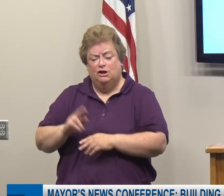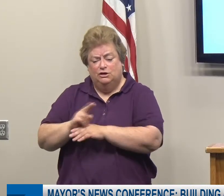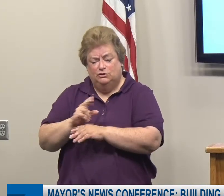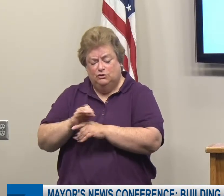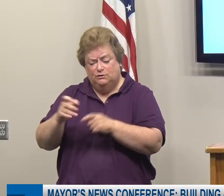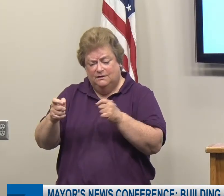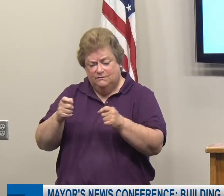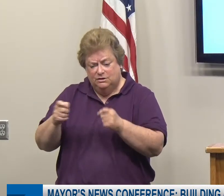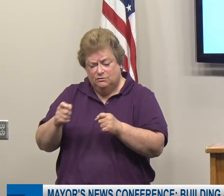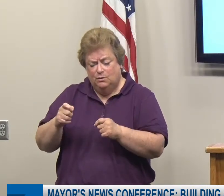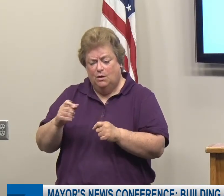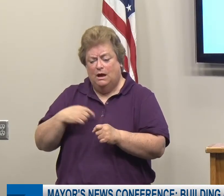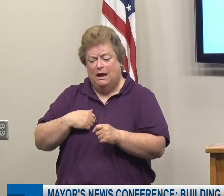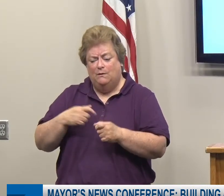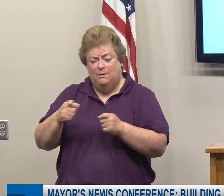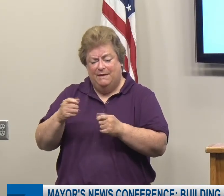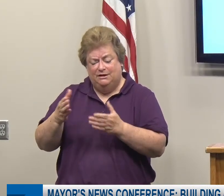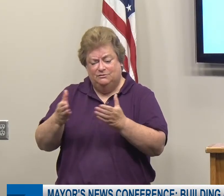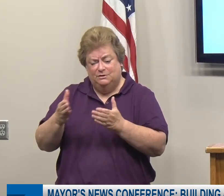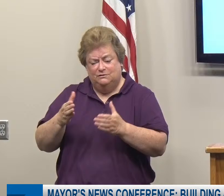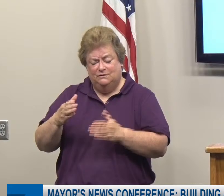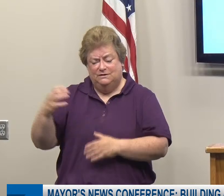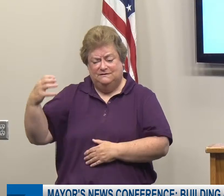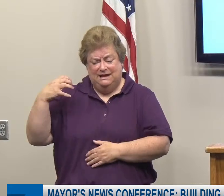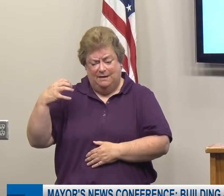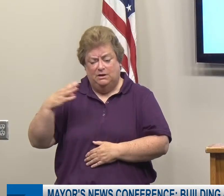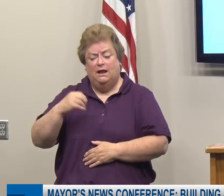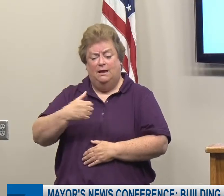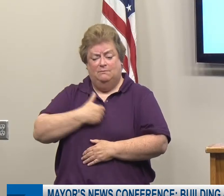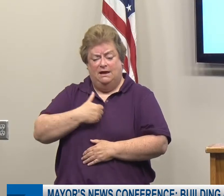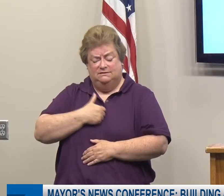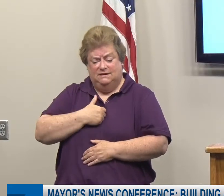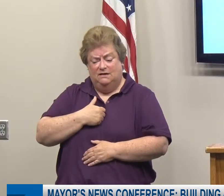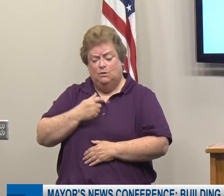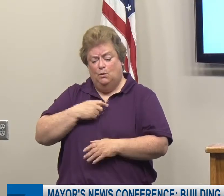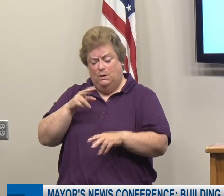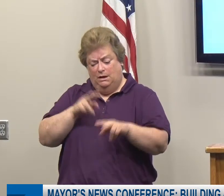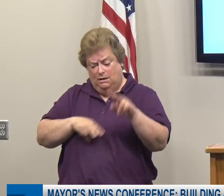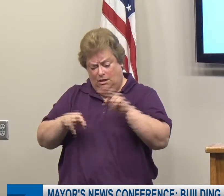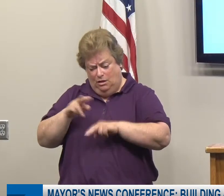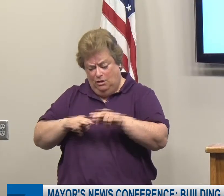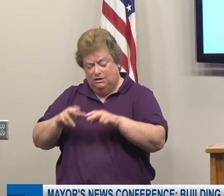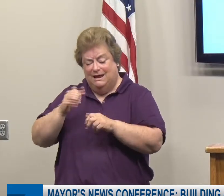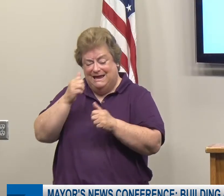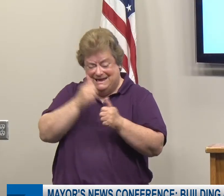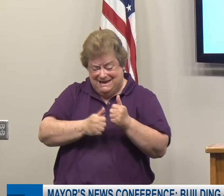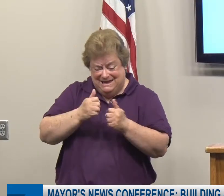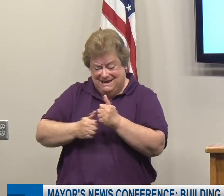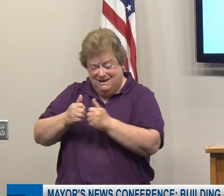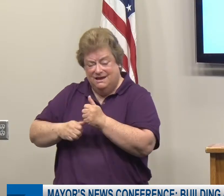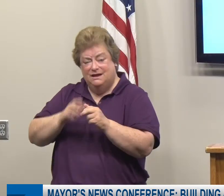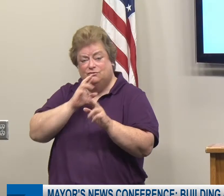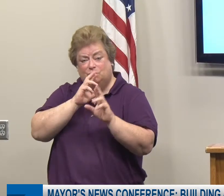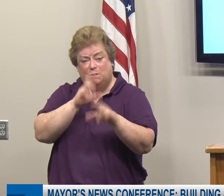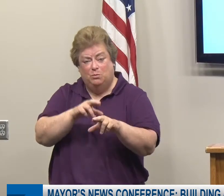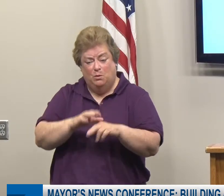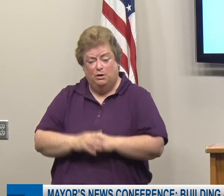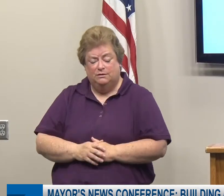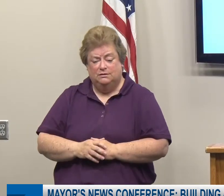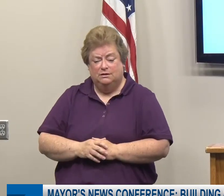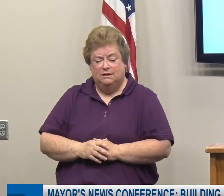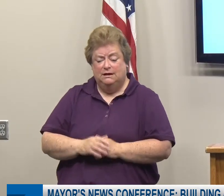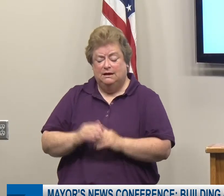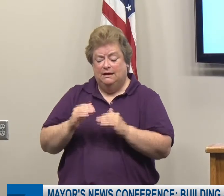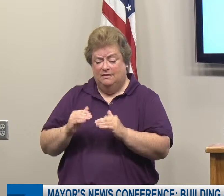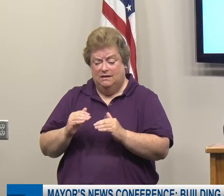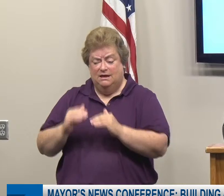management services captain, and myself sat through and looked at each and every report. A second tier